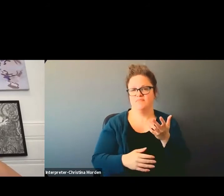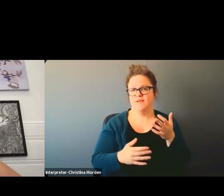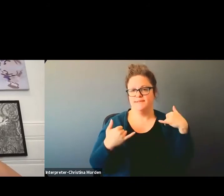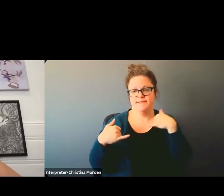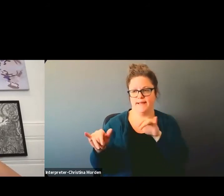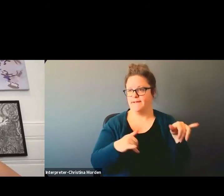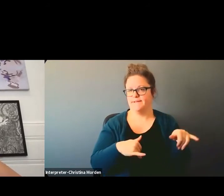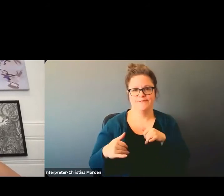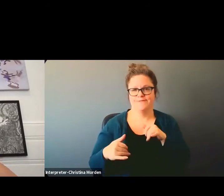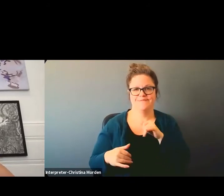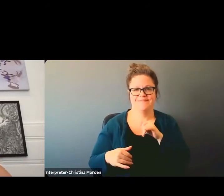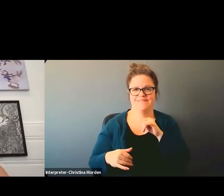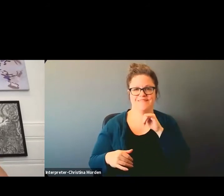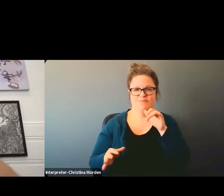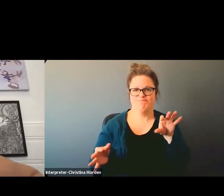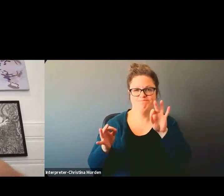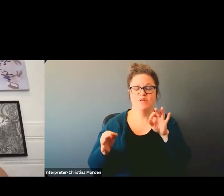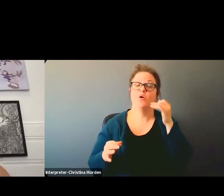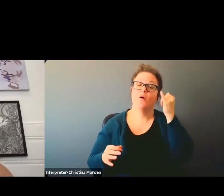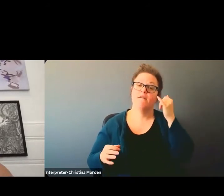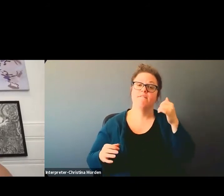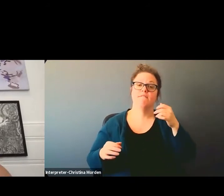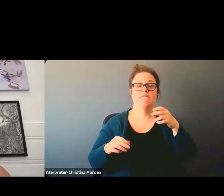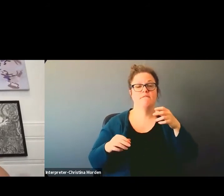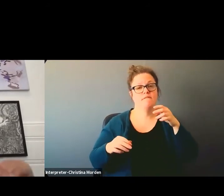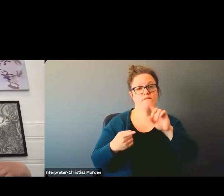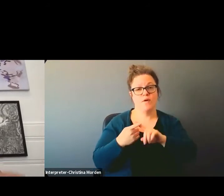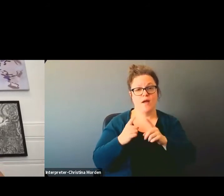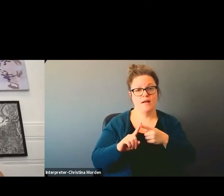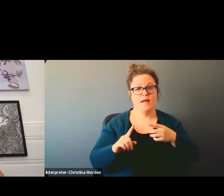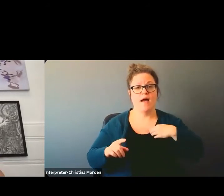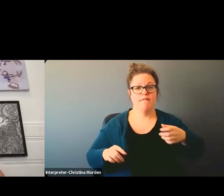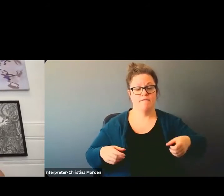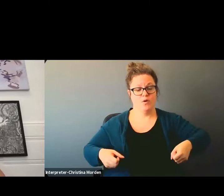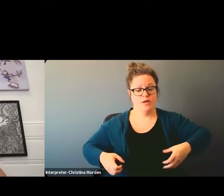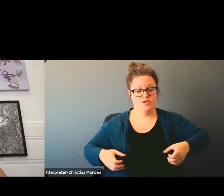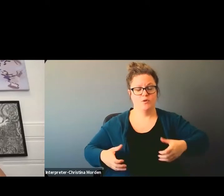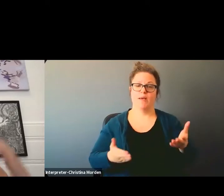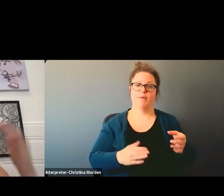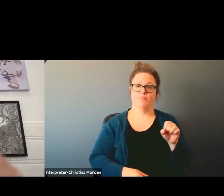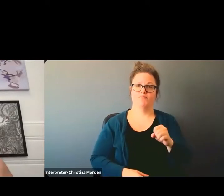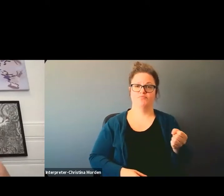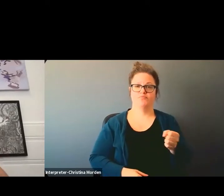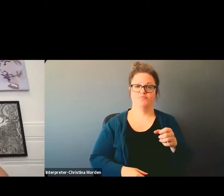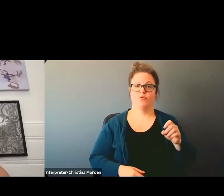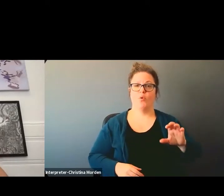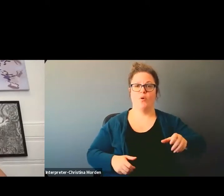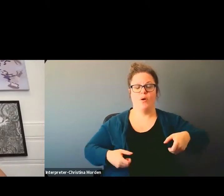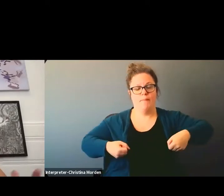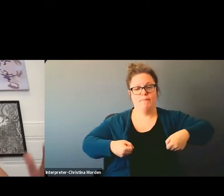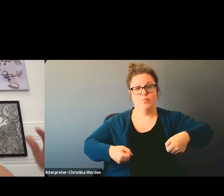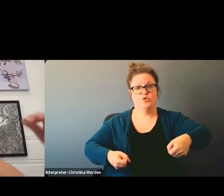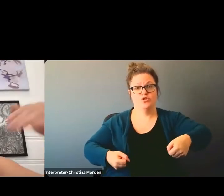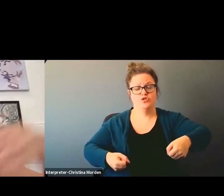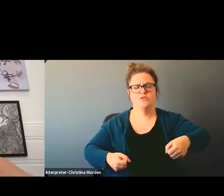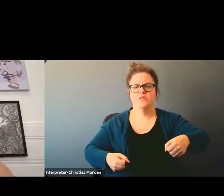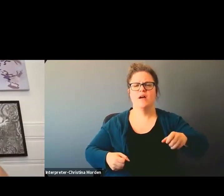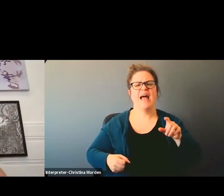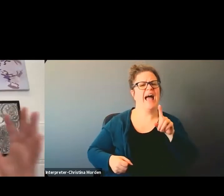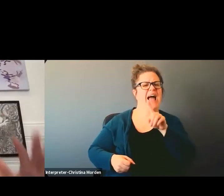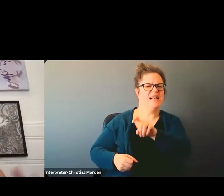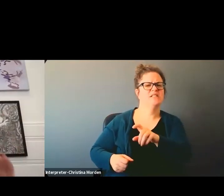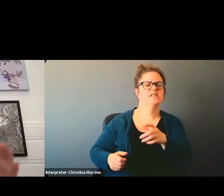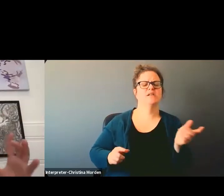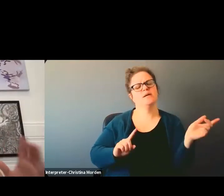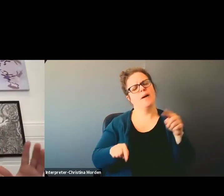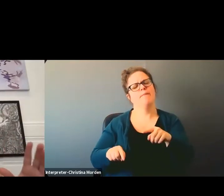if you have a friend who's in a wheelchair, maybe a push wheelchair and a power wheelchair, have them come to your space, test out the washrooms, test out